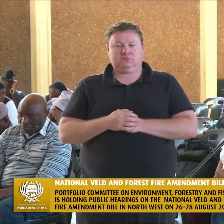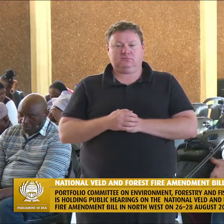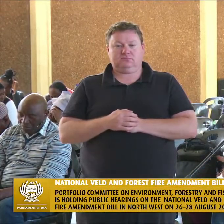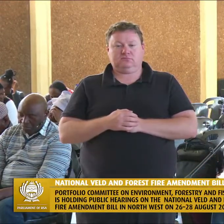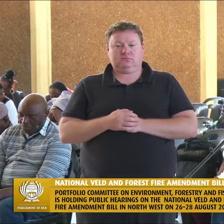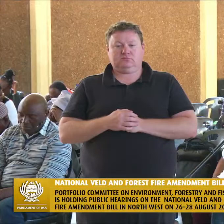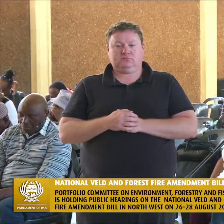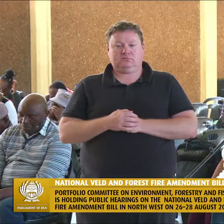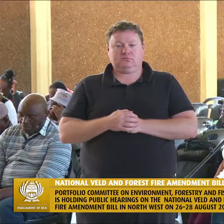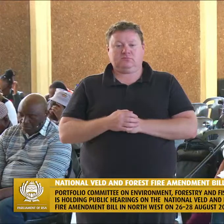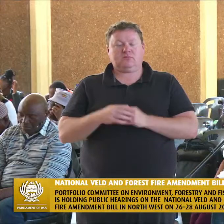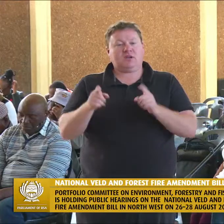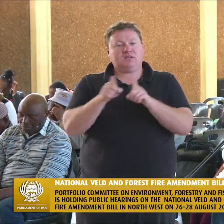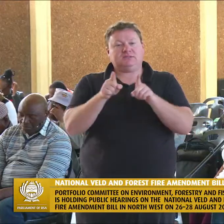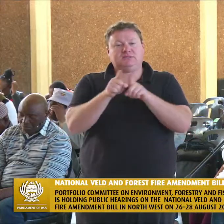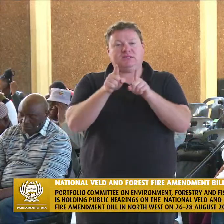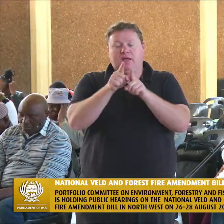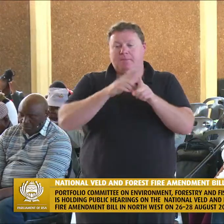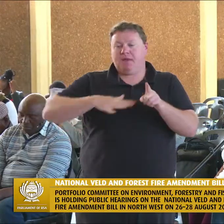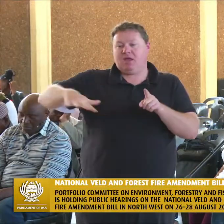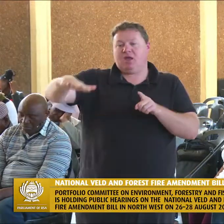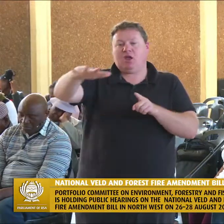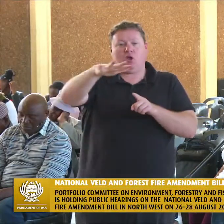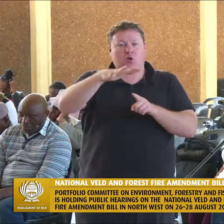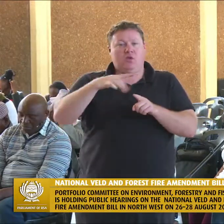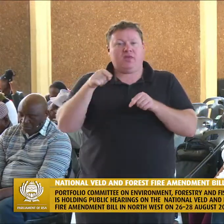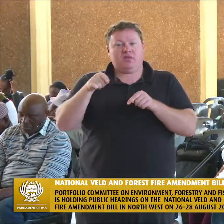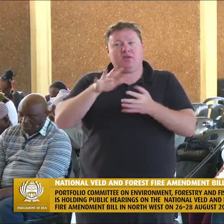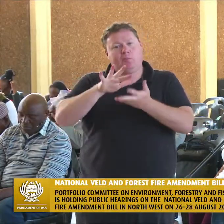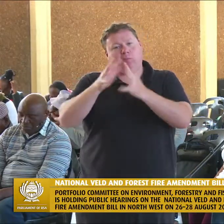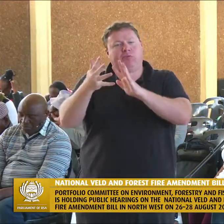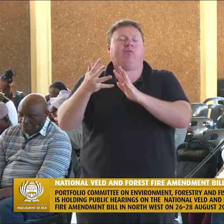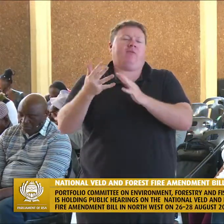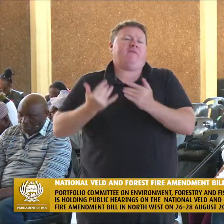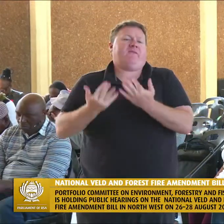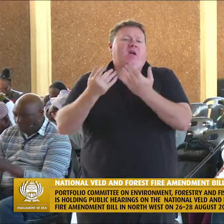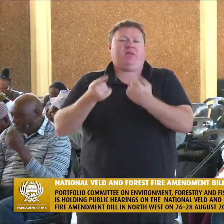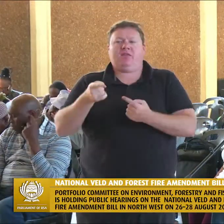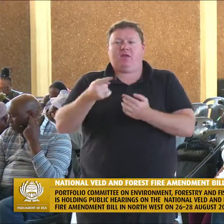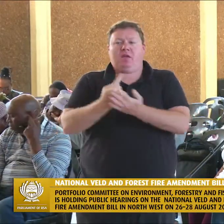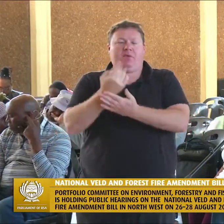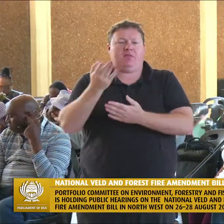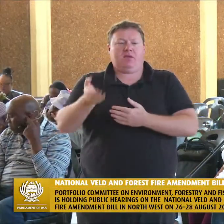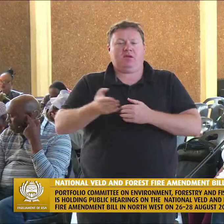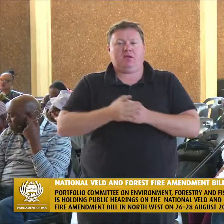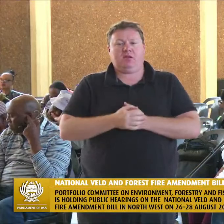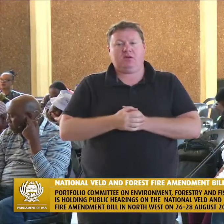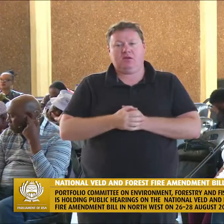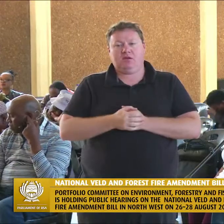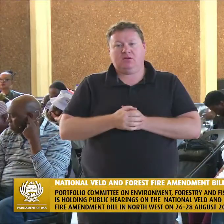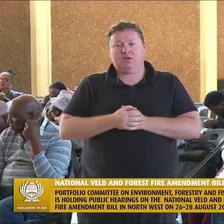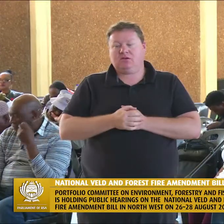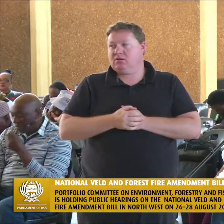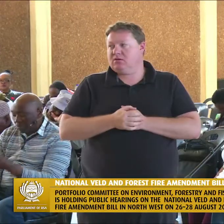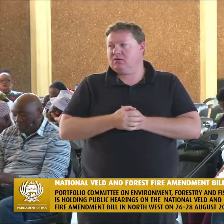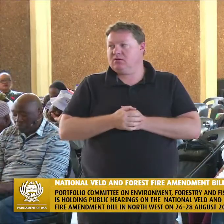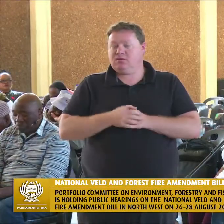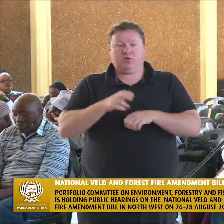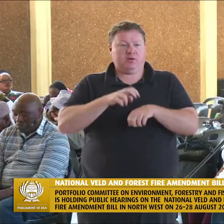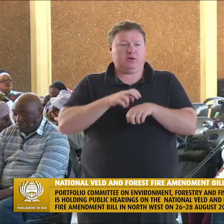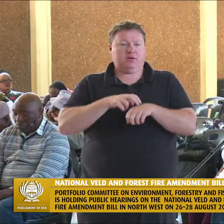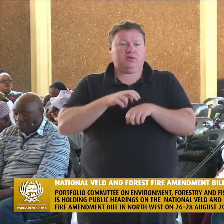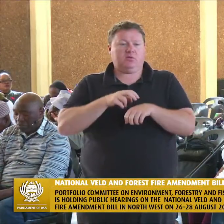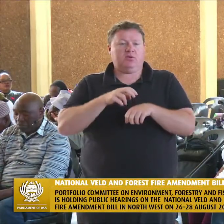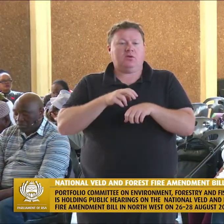even those those areas that are affected by the fires in in most cases we can't assist